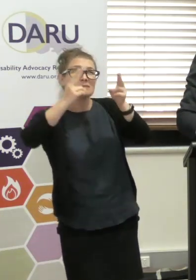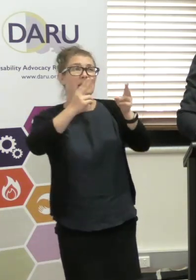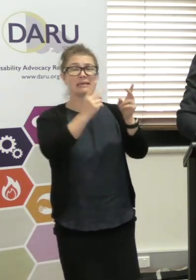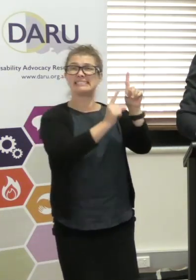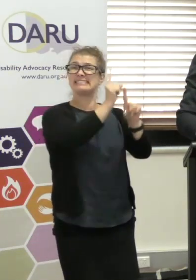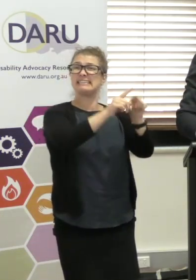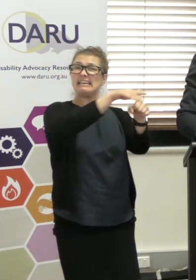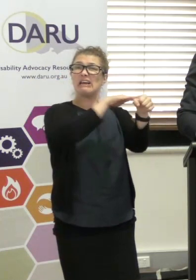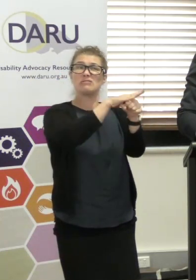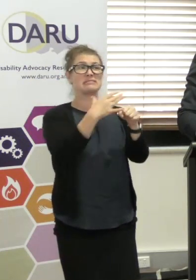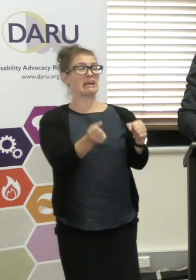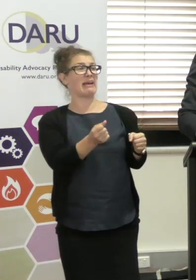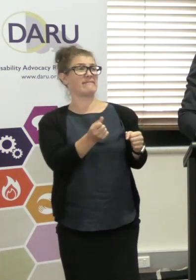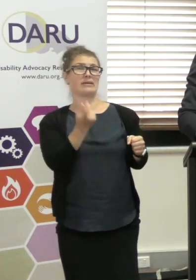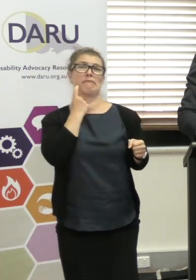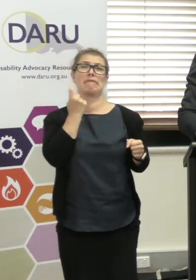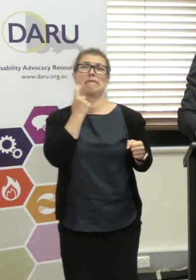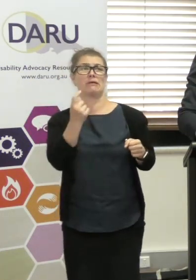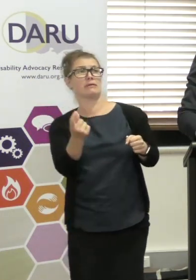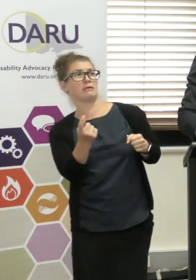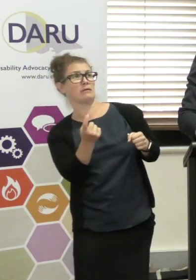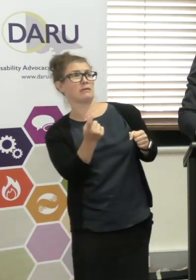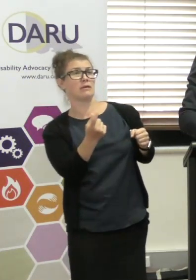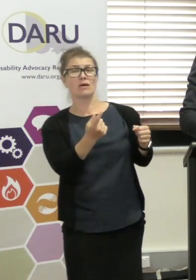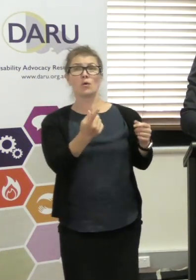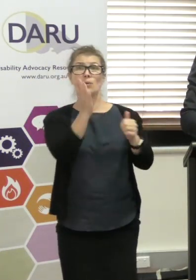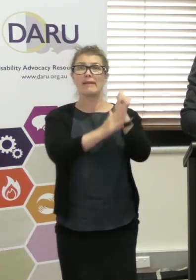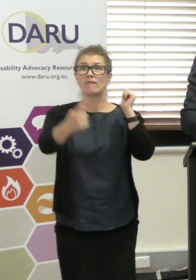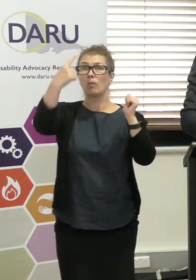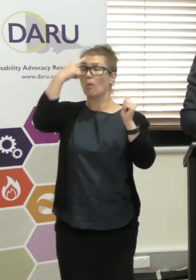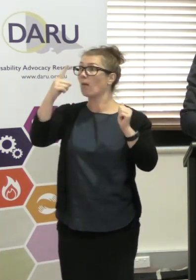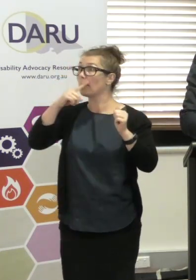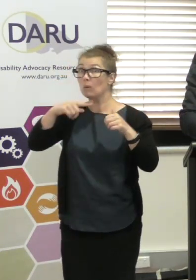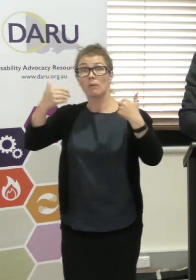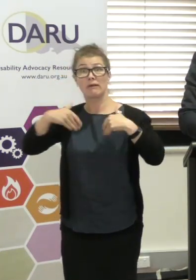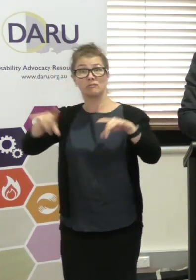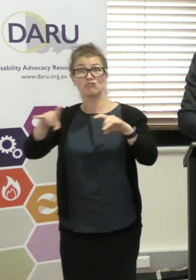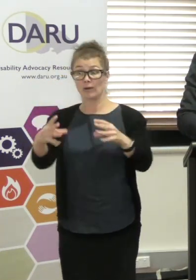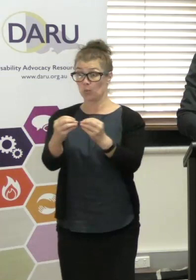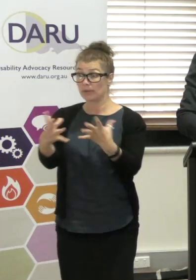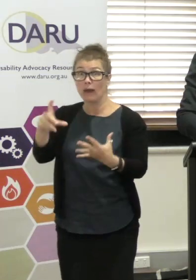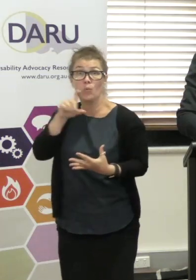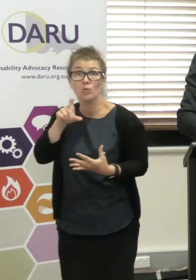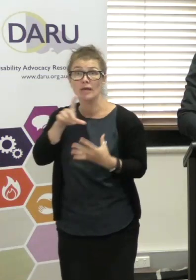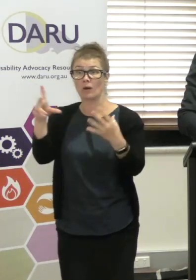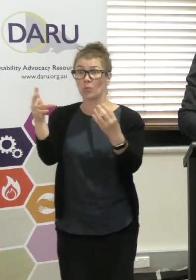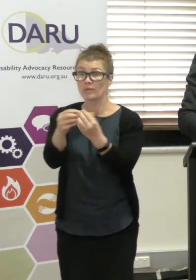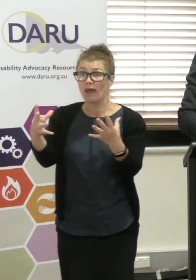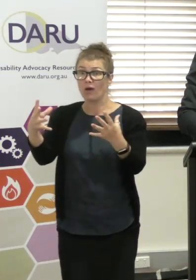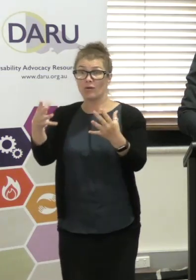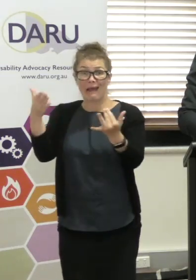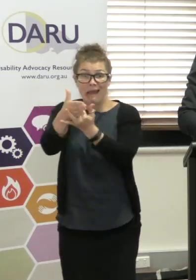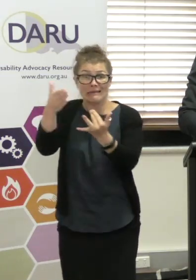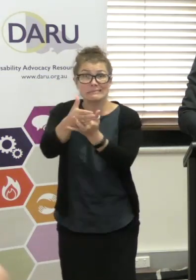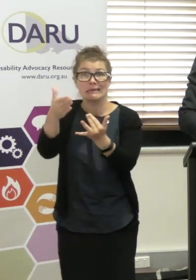take for granted that there are people in Australia that don't have running water, clean access to clean water. They live in overcrowded housing.